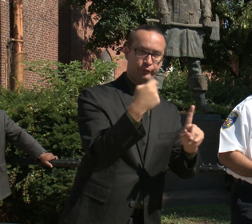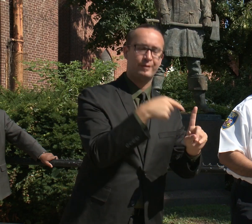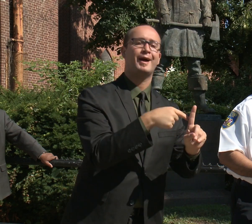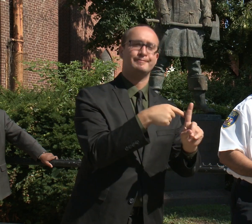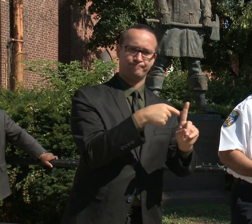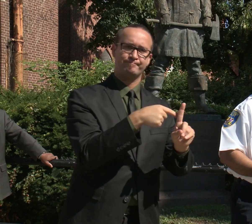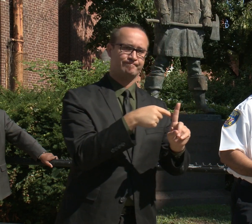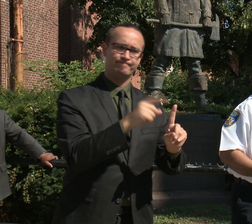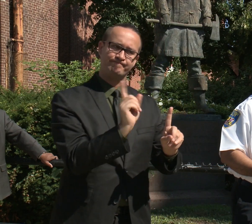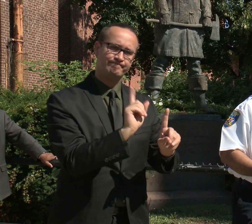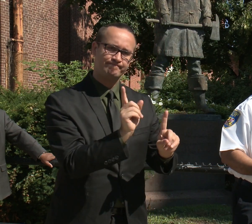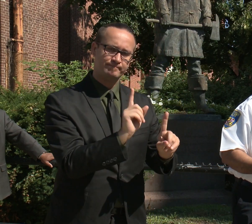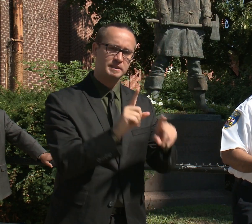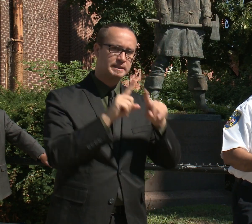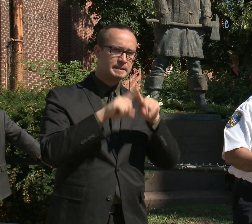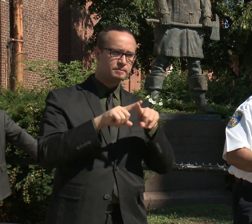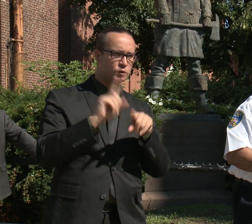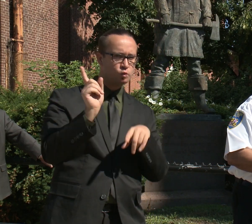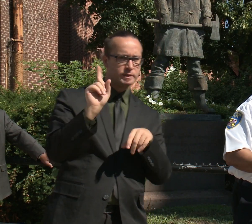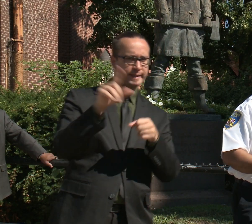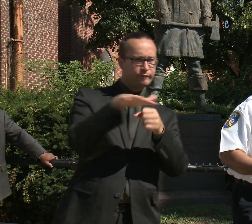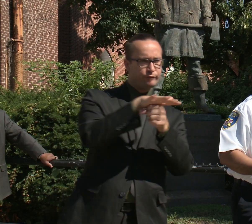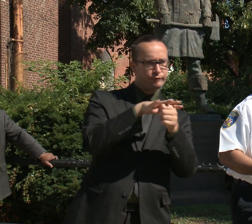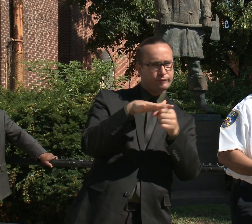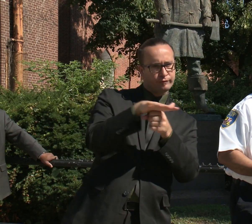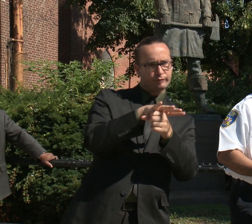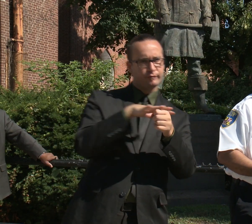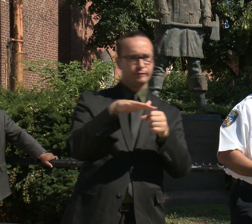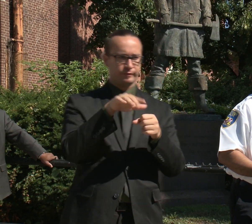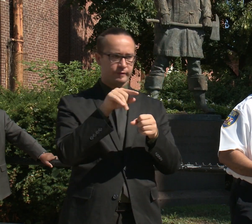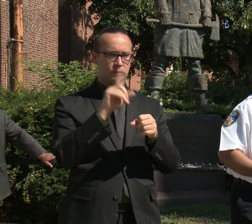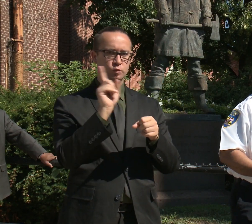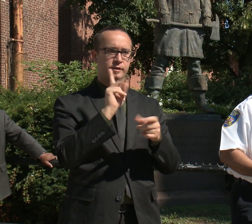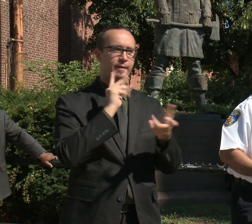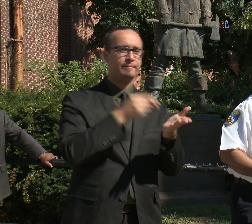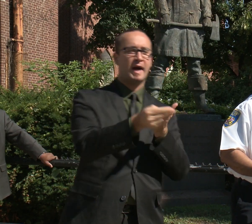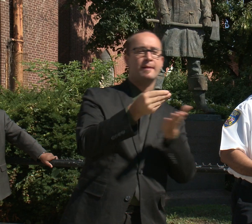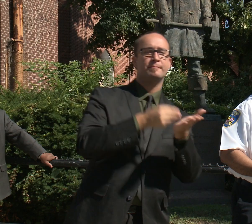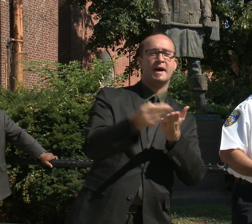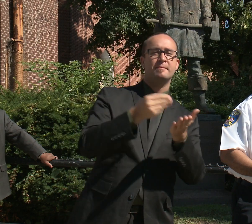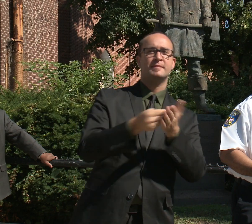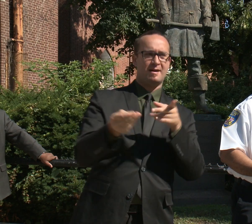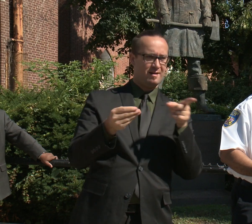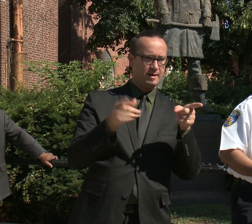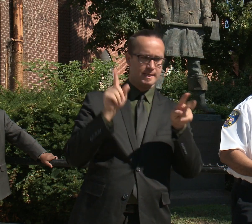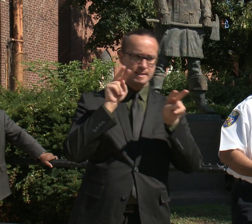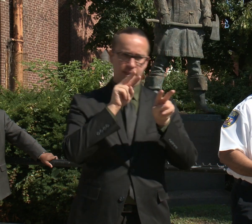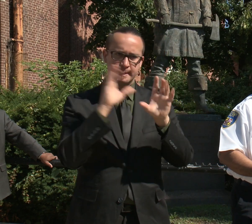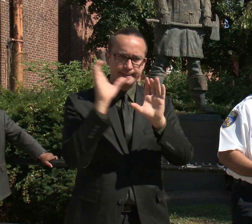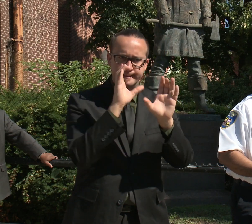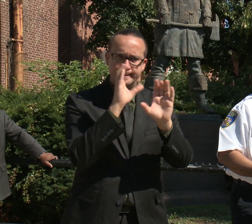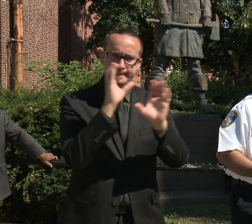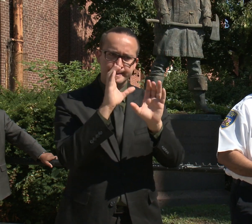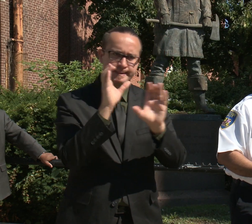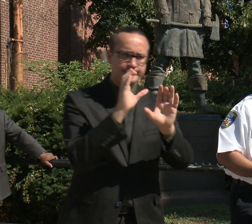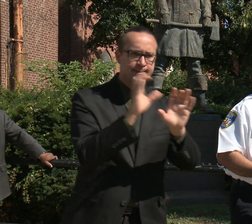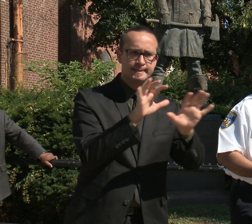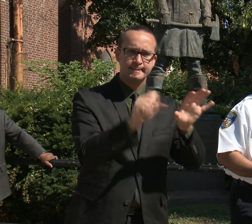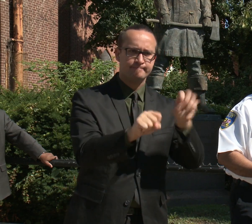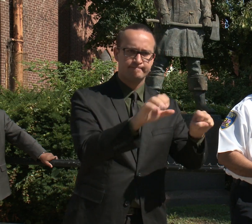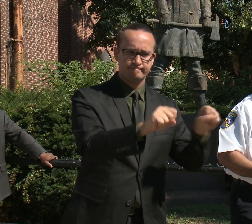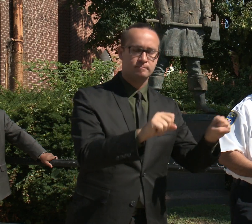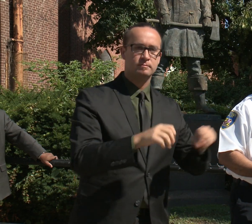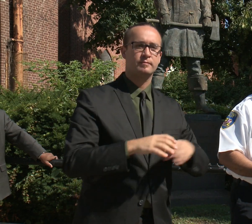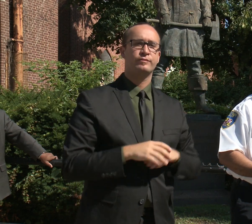and searching for illegally processed fireworks. The BPD is committed to working with the residents of Baltimore City to keep